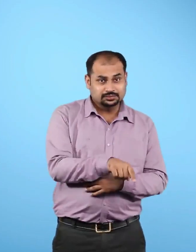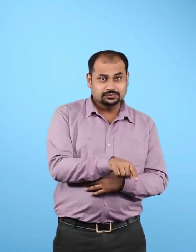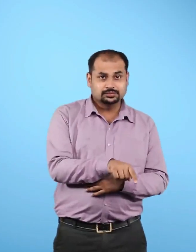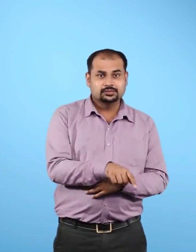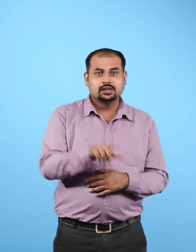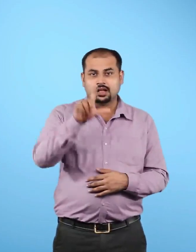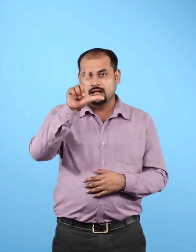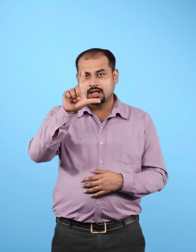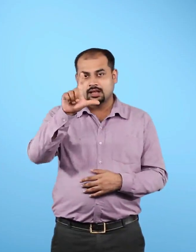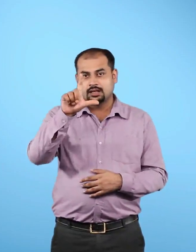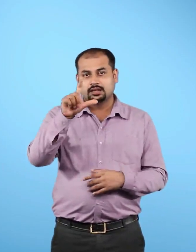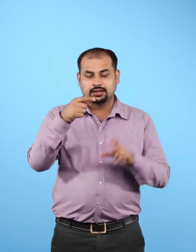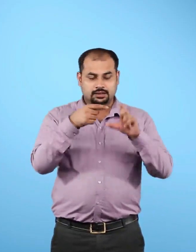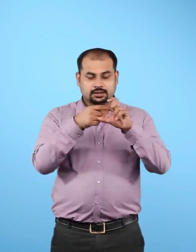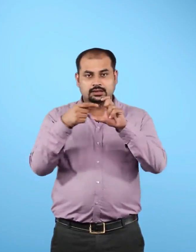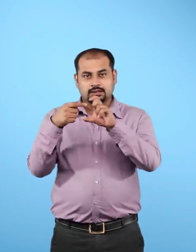Leena's auntie